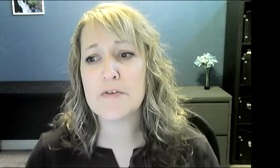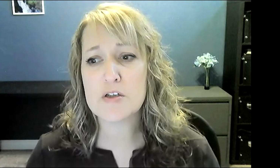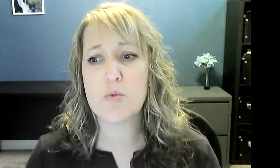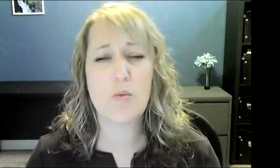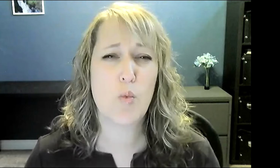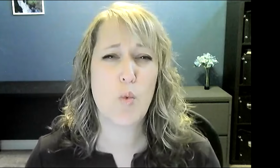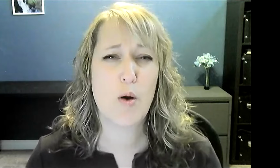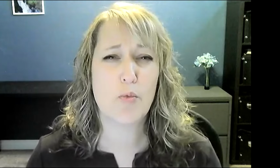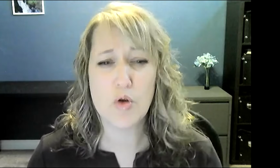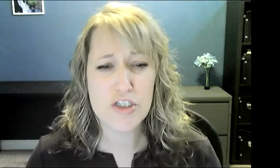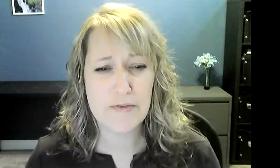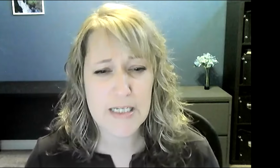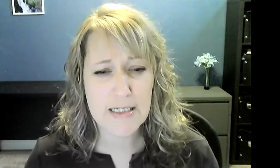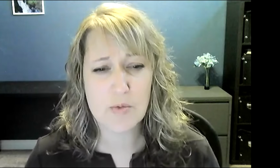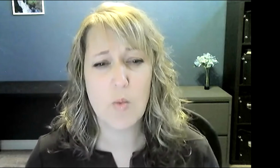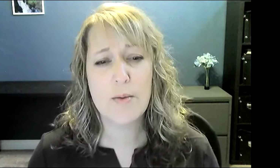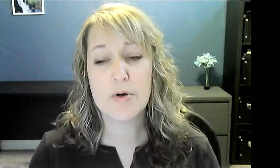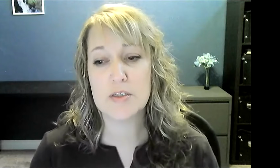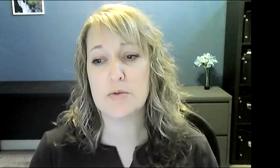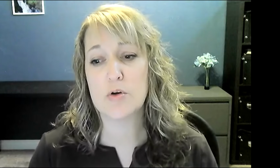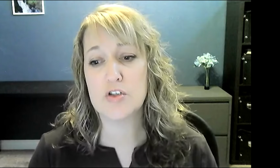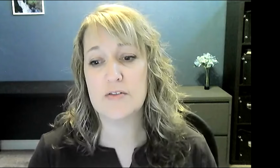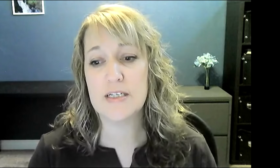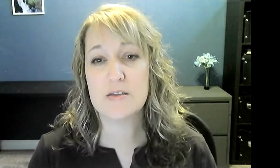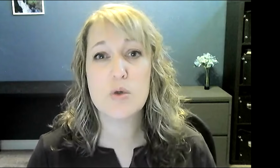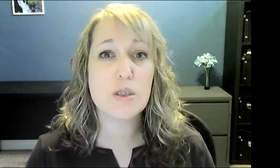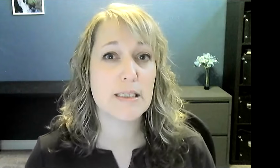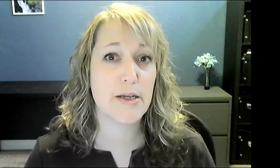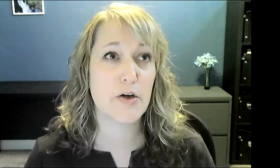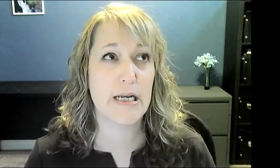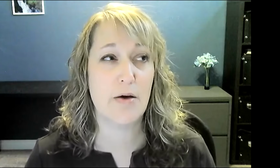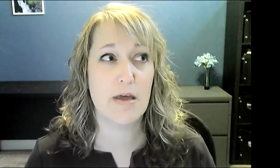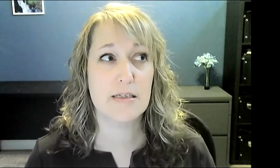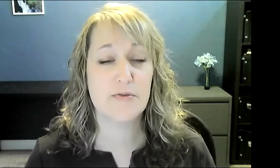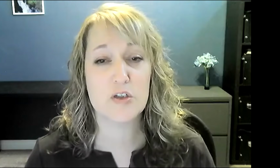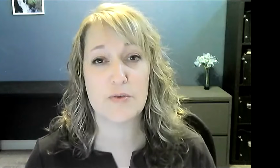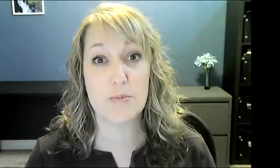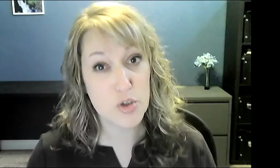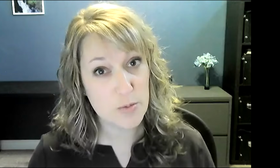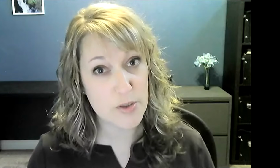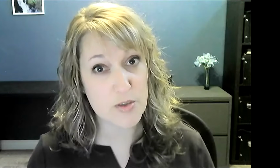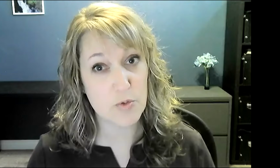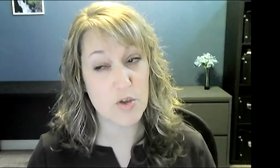first what role shift is, what one-person role shift is. We'll look later at how that differs from two-person role